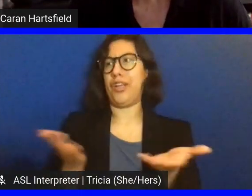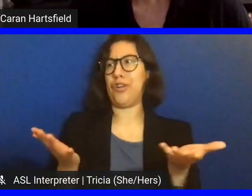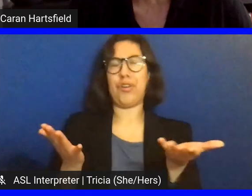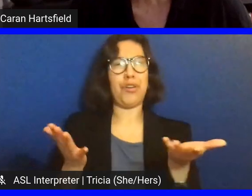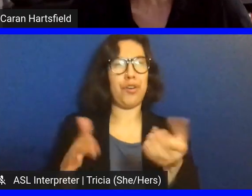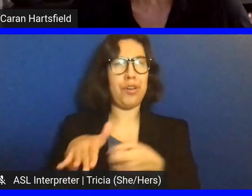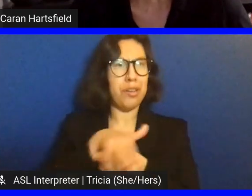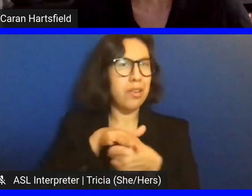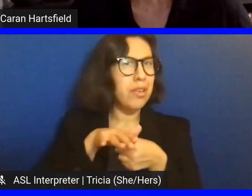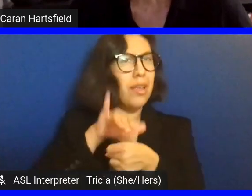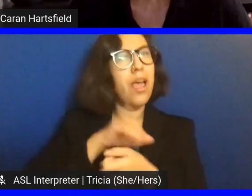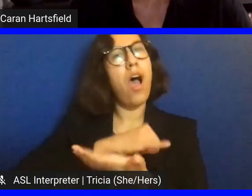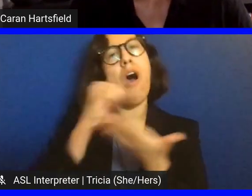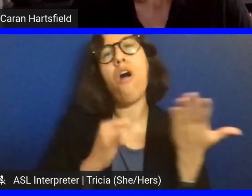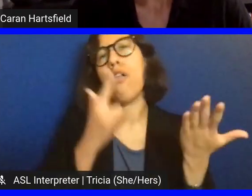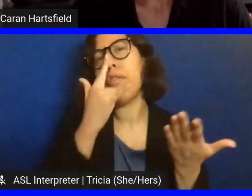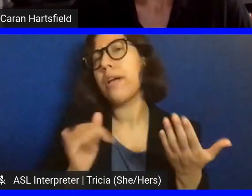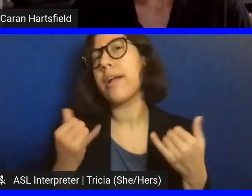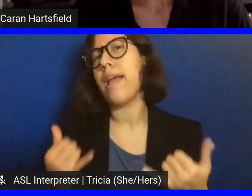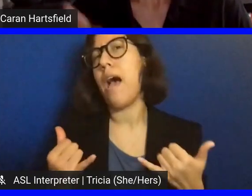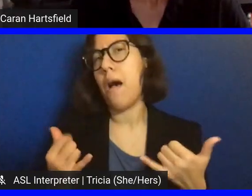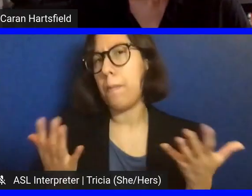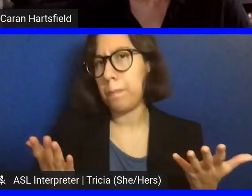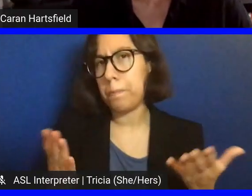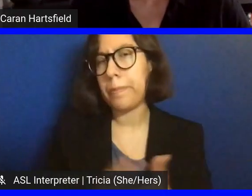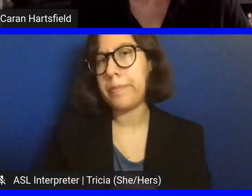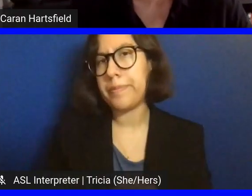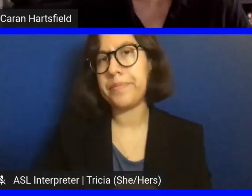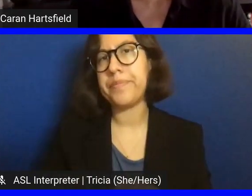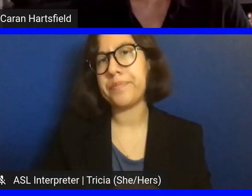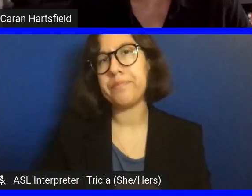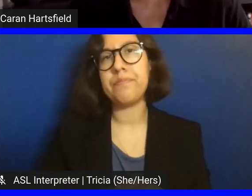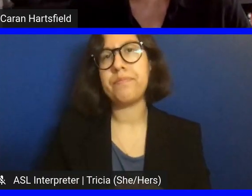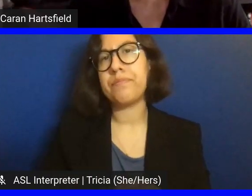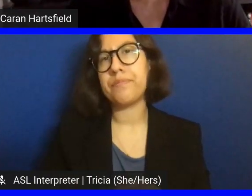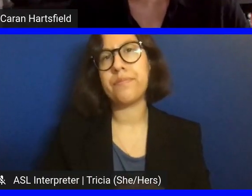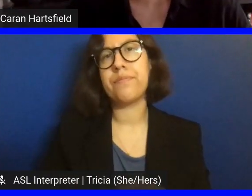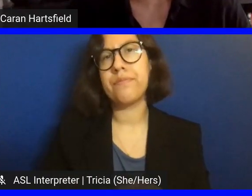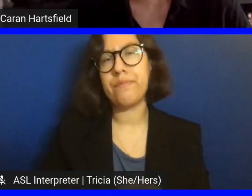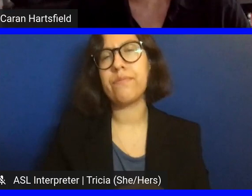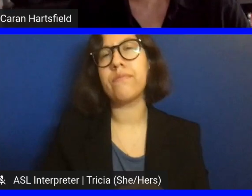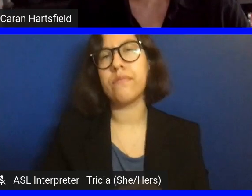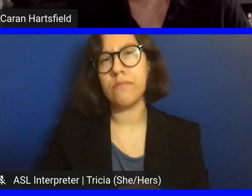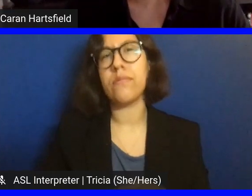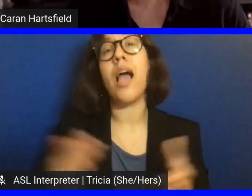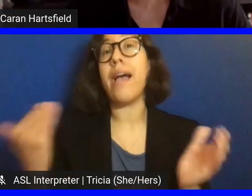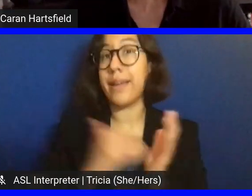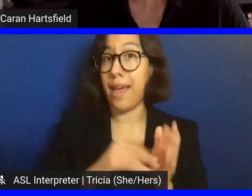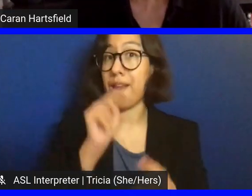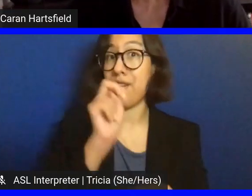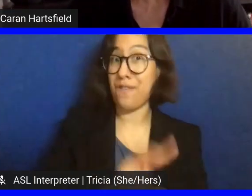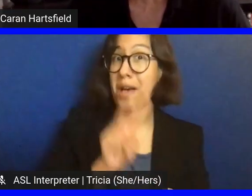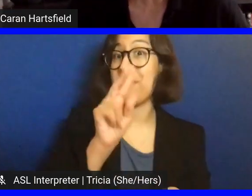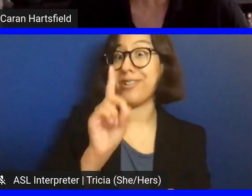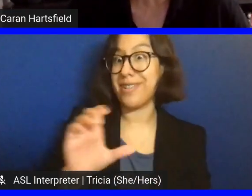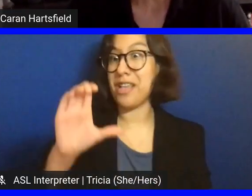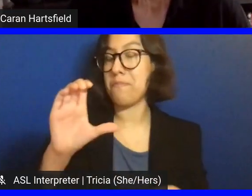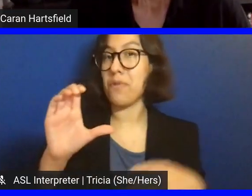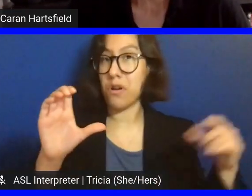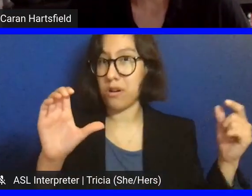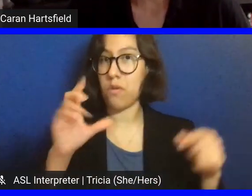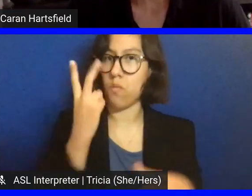what does that art look like right now. Mm-hmm. And again, not only about November and December, but